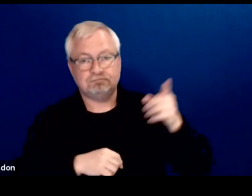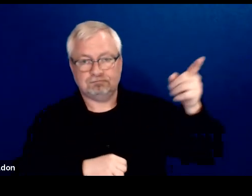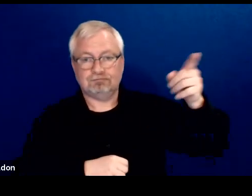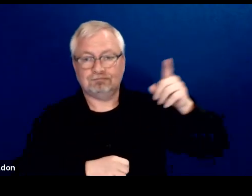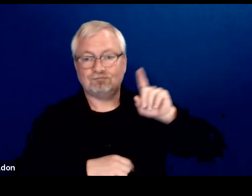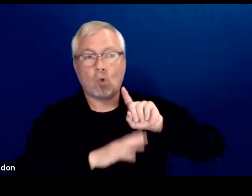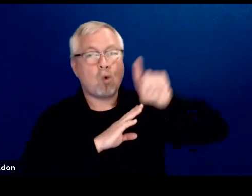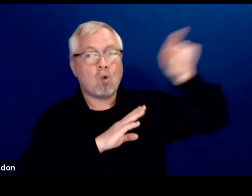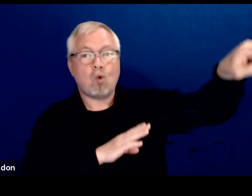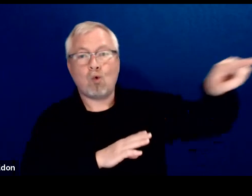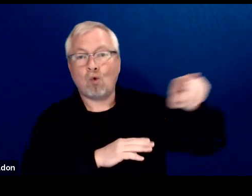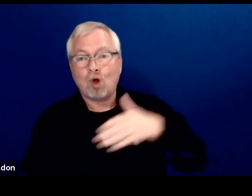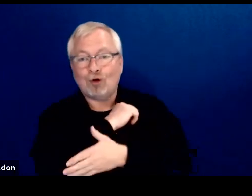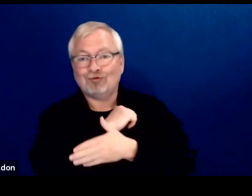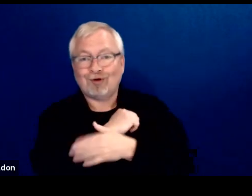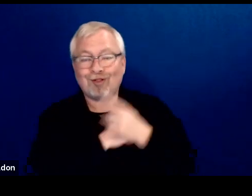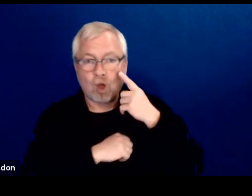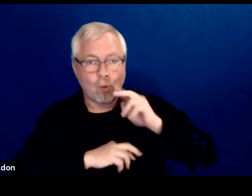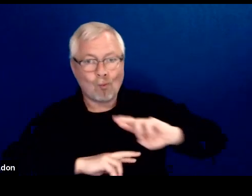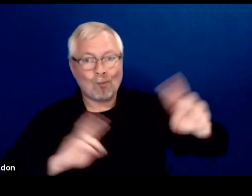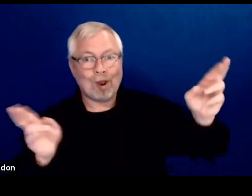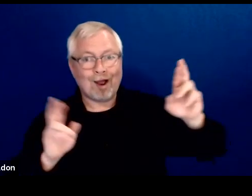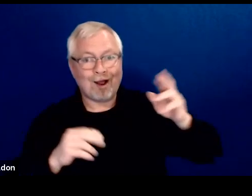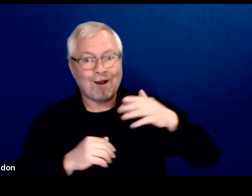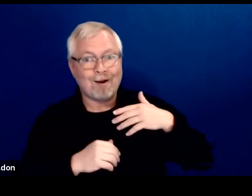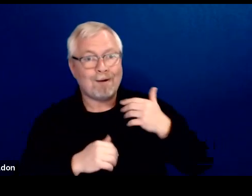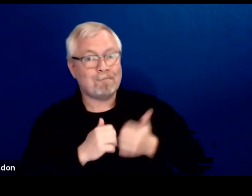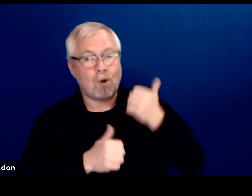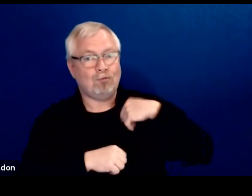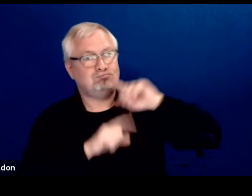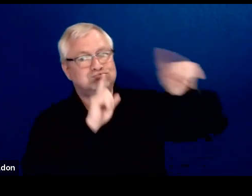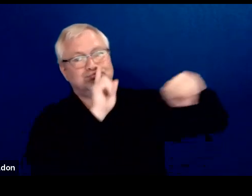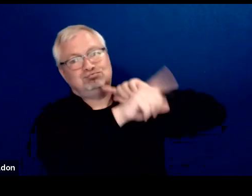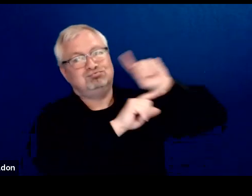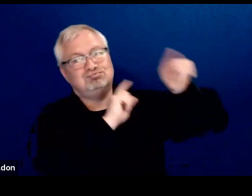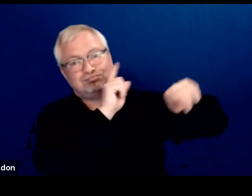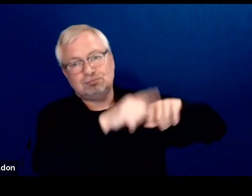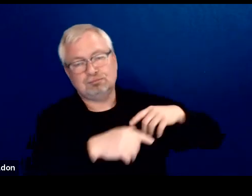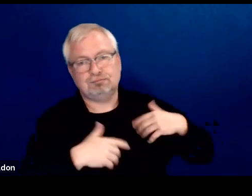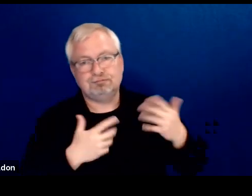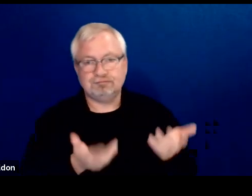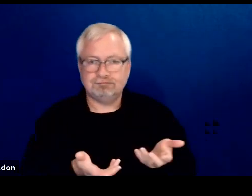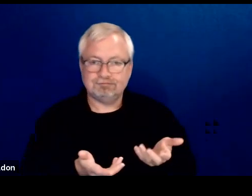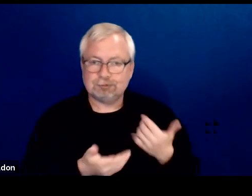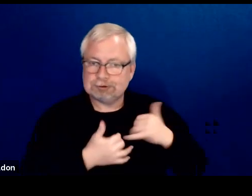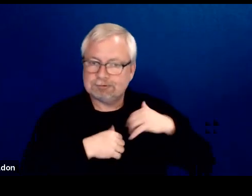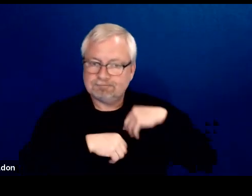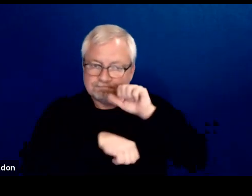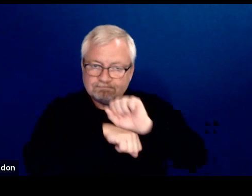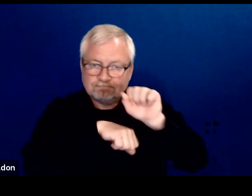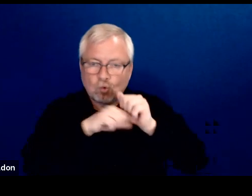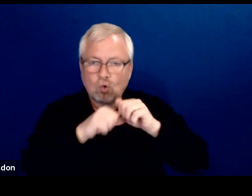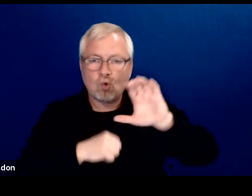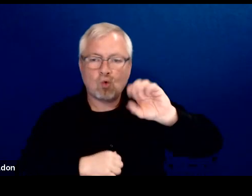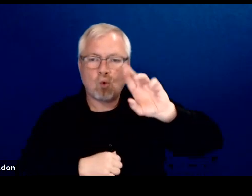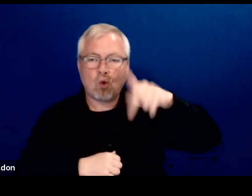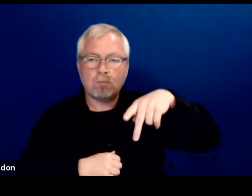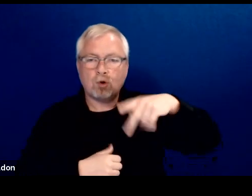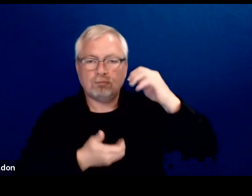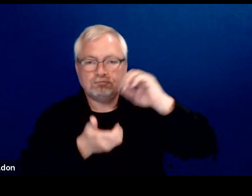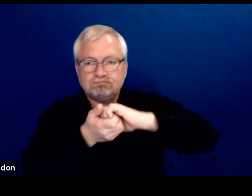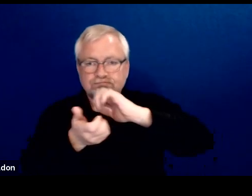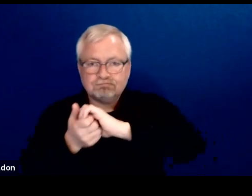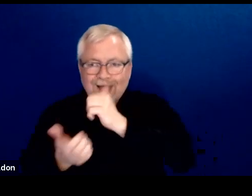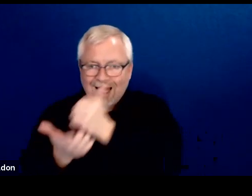Most of the things that we ordered have been accessible to us. We've been working very closely with corporate partners who have been able to assist us in getting some of those products